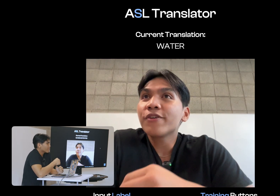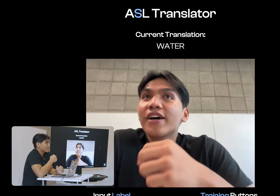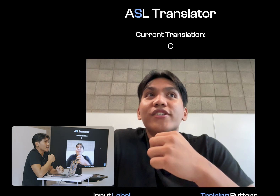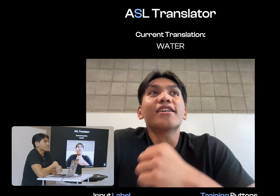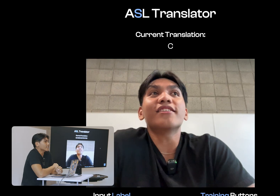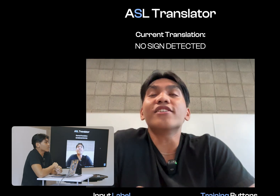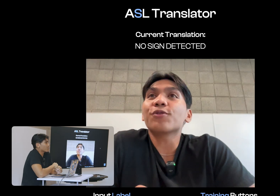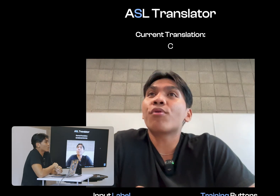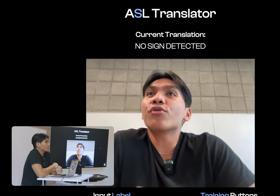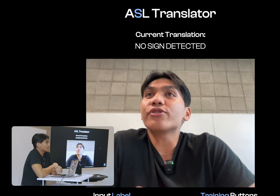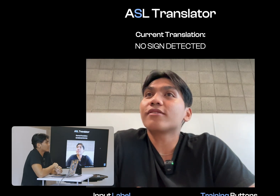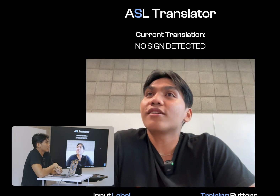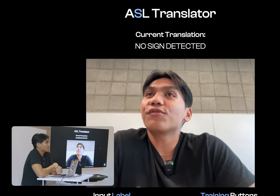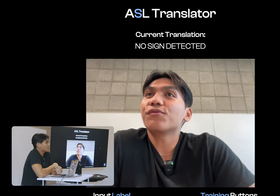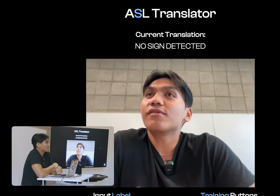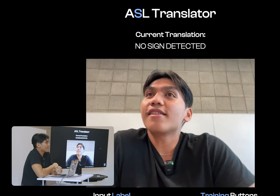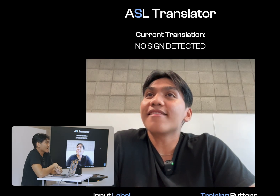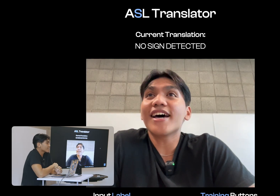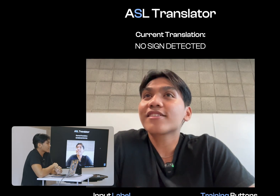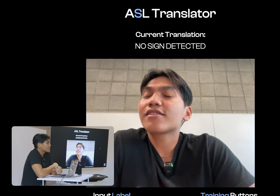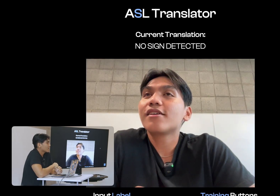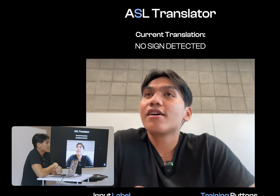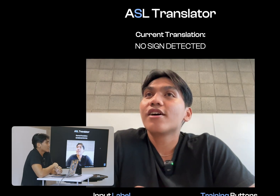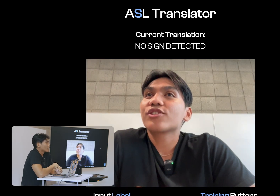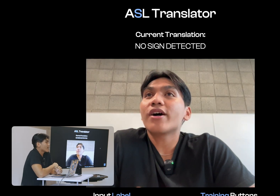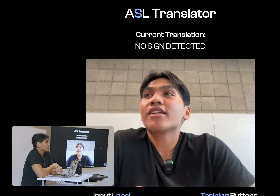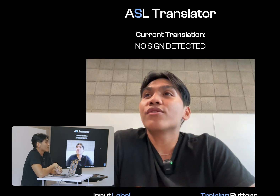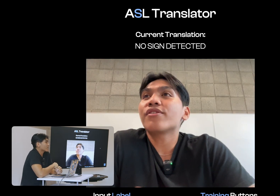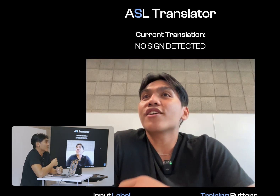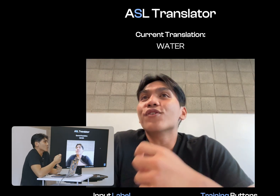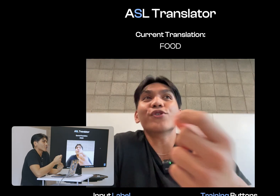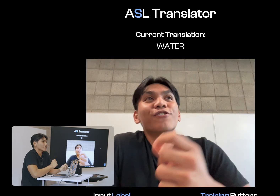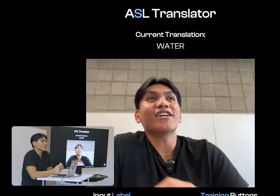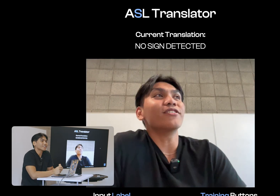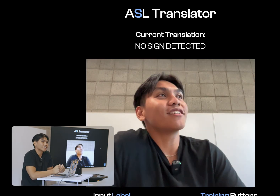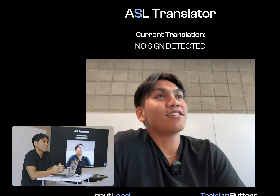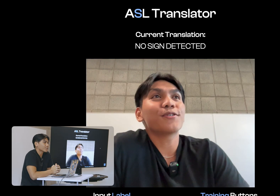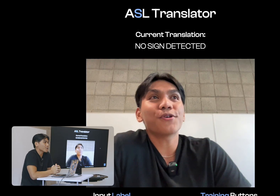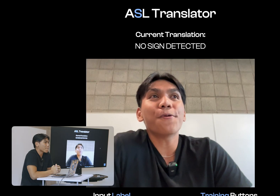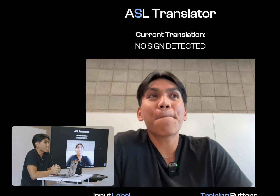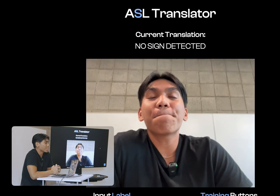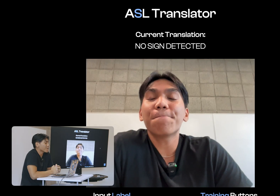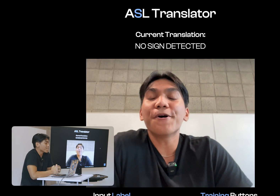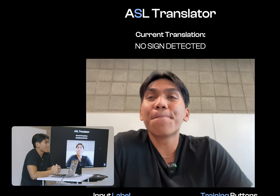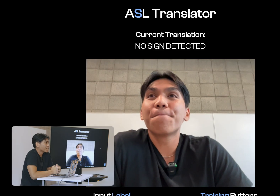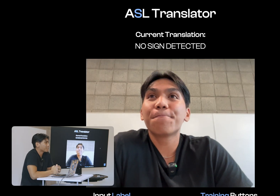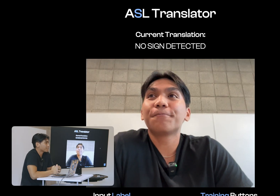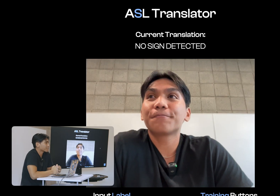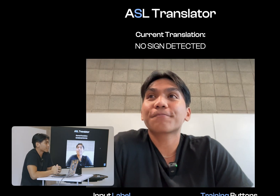the P5JS, it didn't support that, so I had to think of a workaround. So,